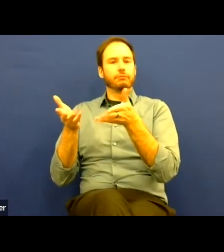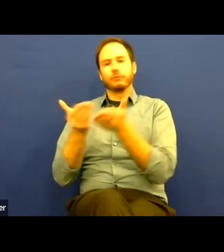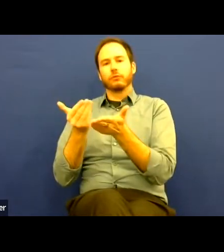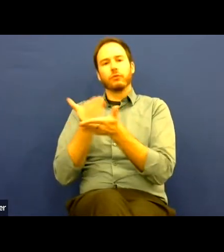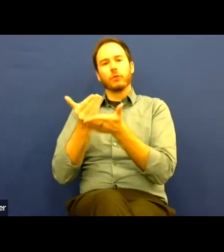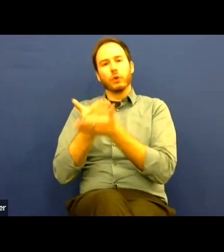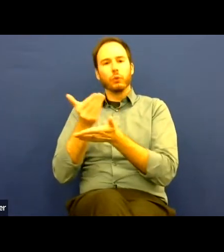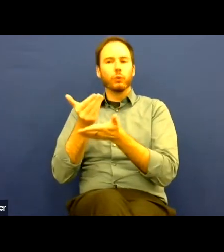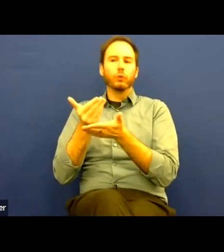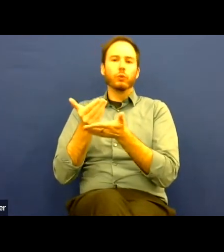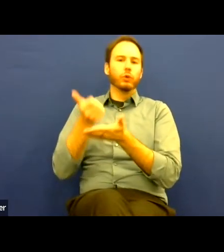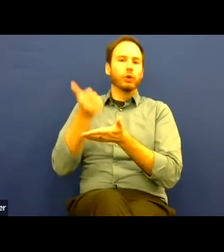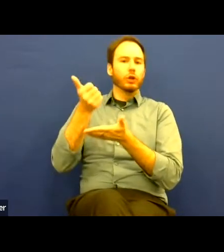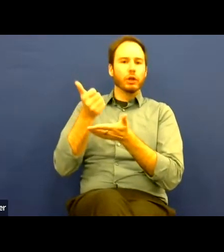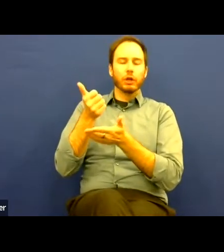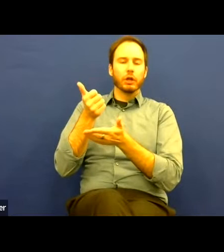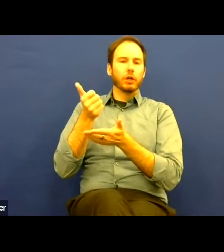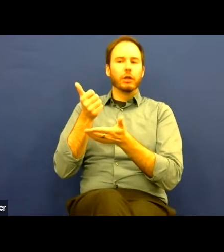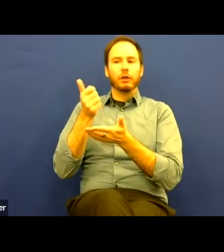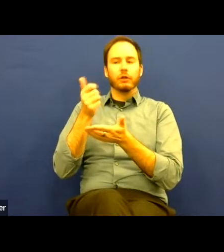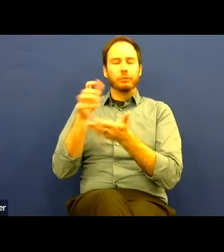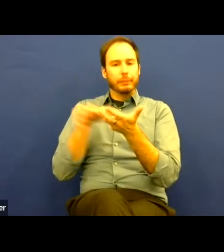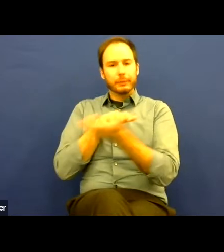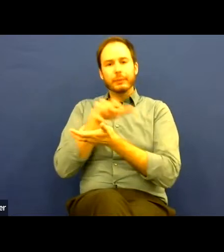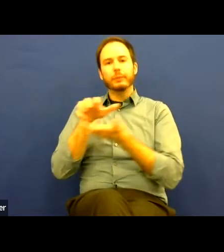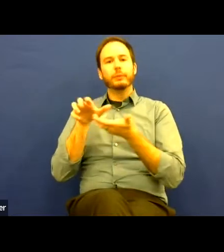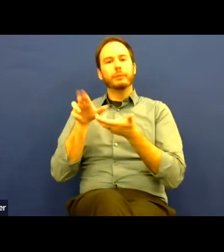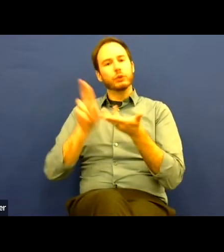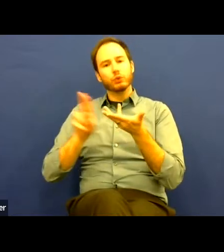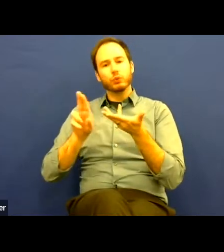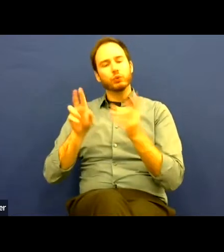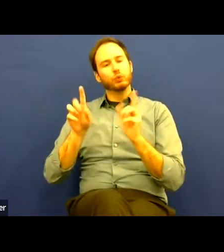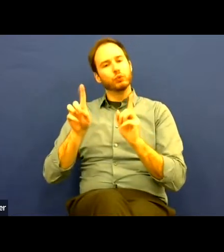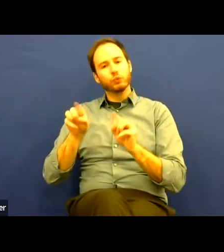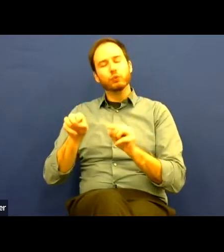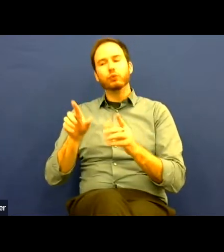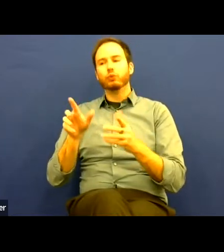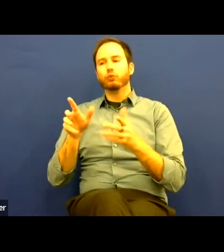newer uses, especially from a mixed-use standpoint.